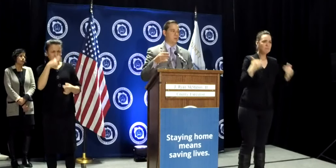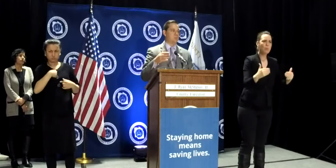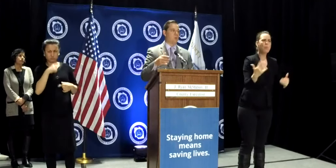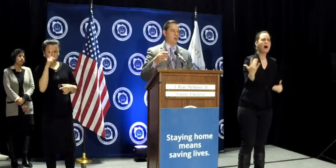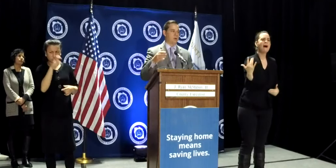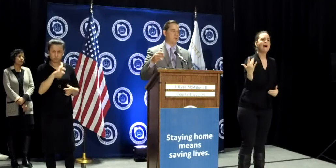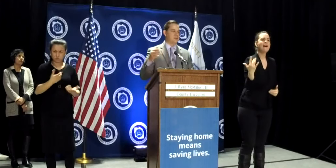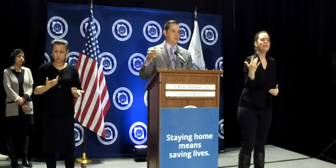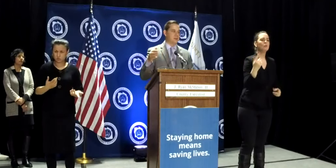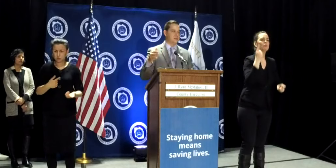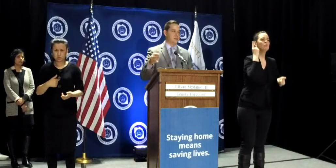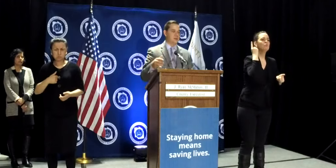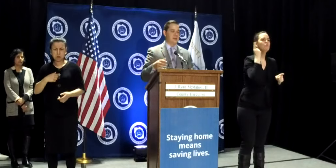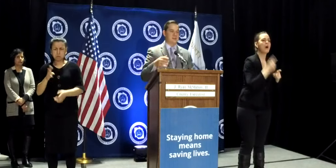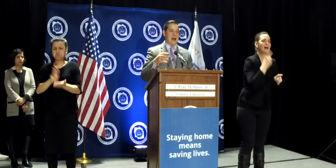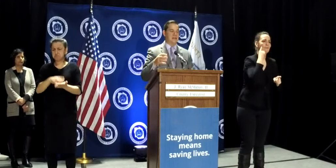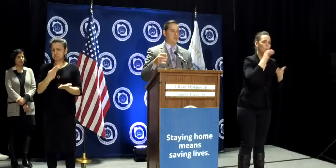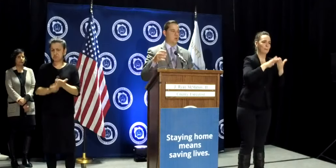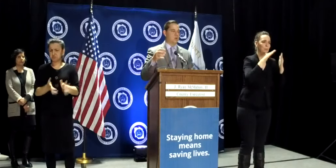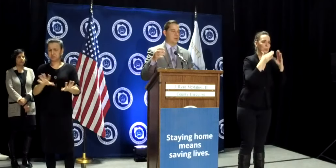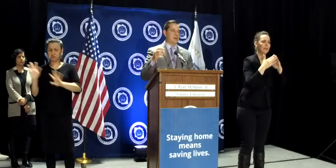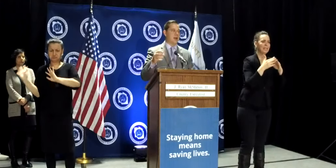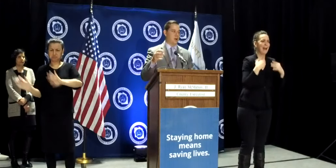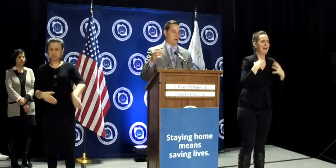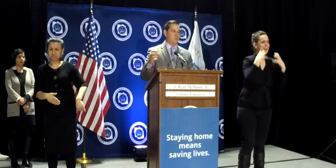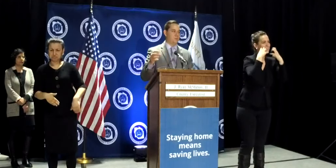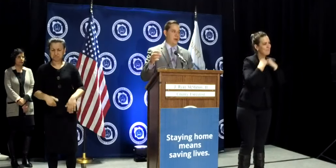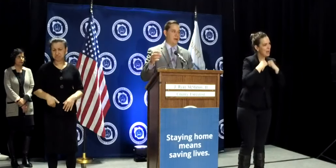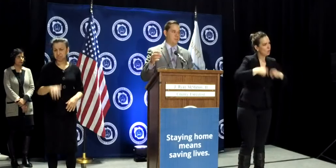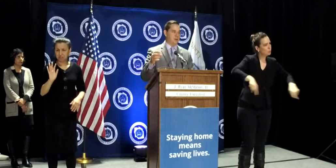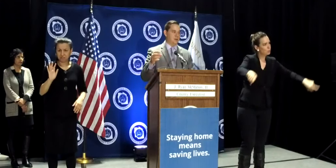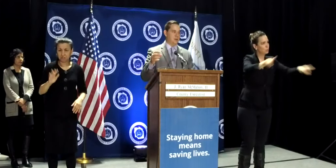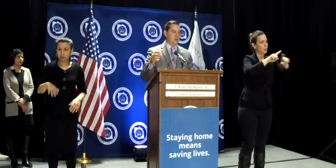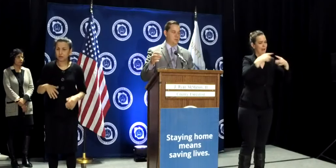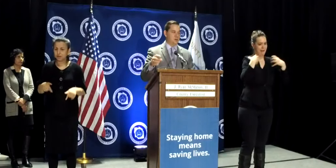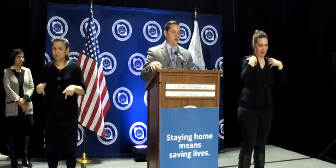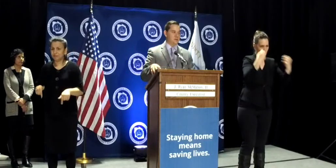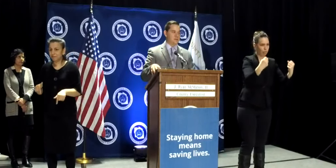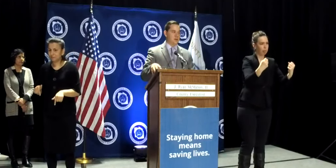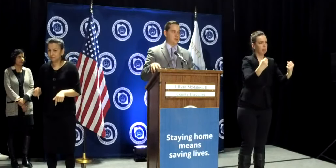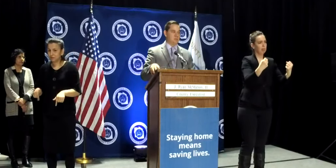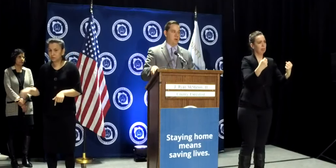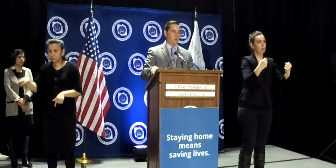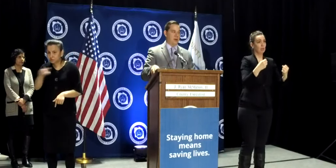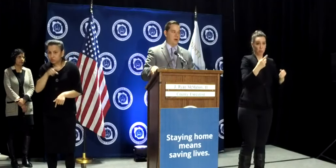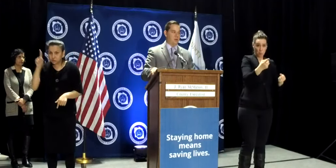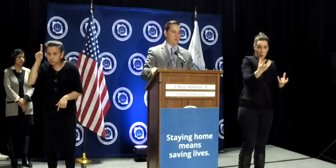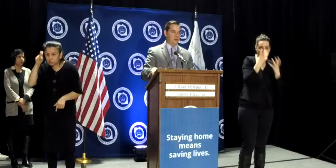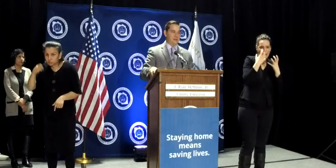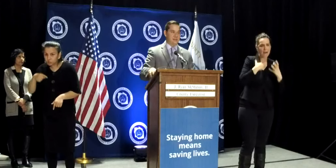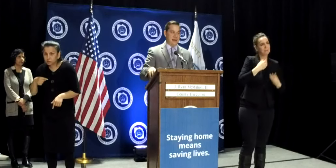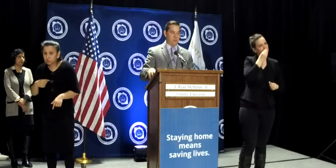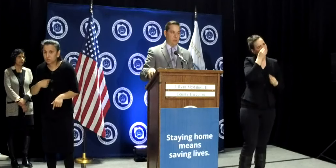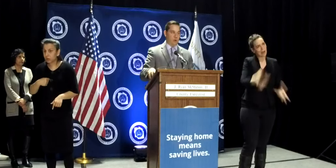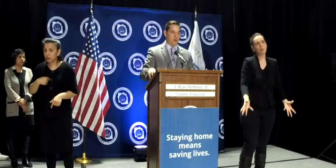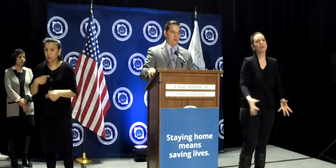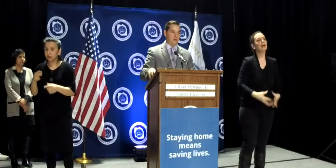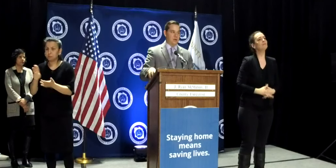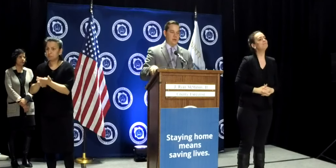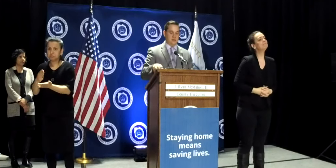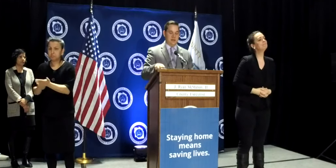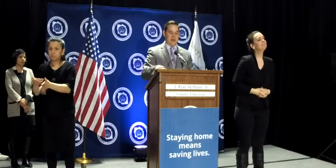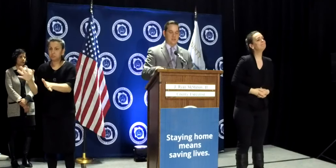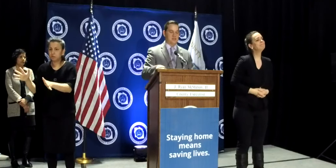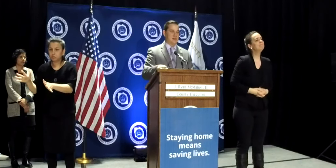how important this is I don't care if you're mad at me, because the public health is that